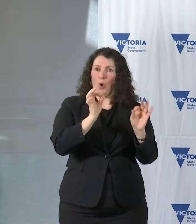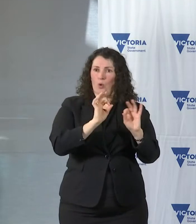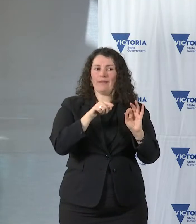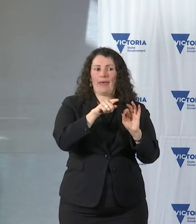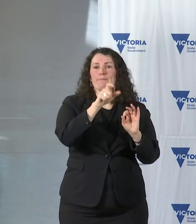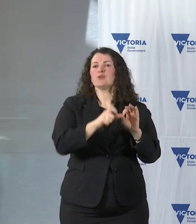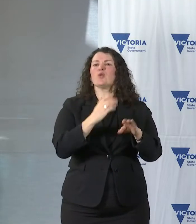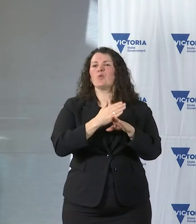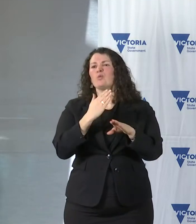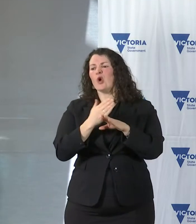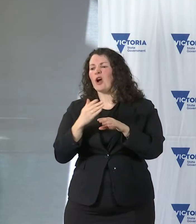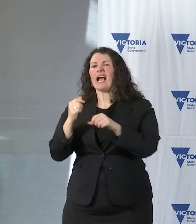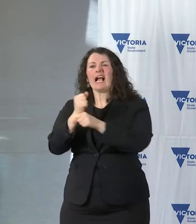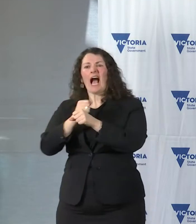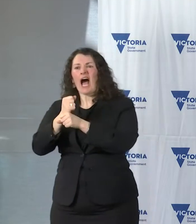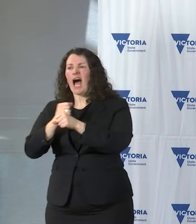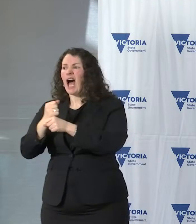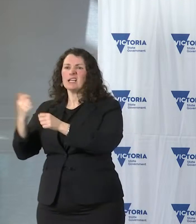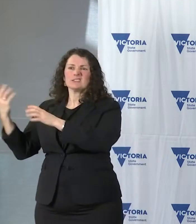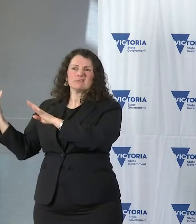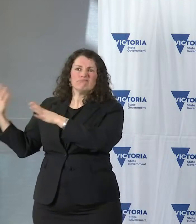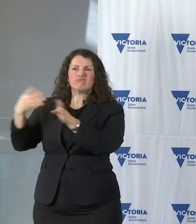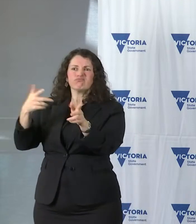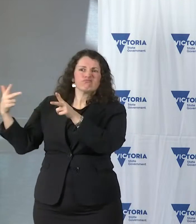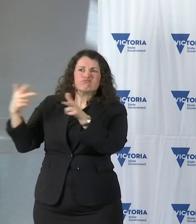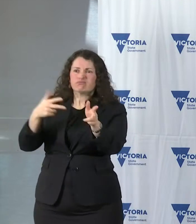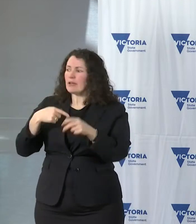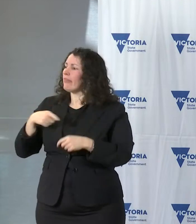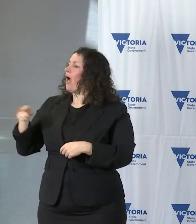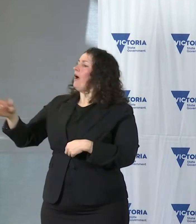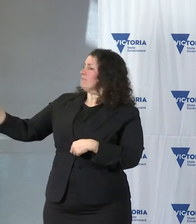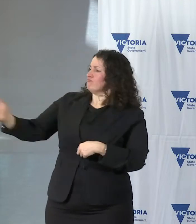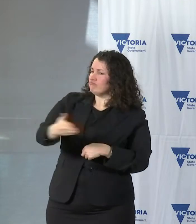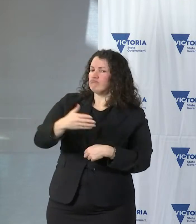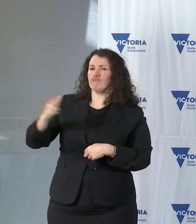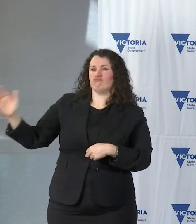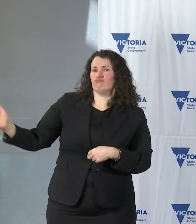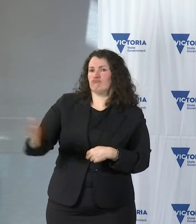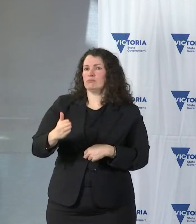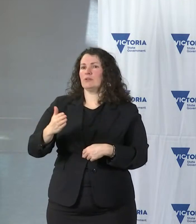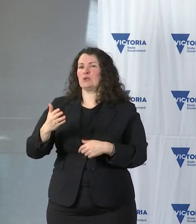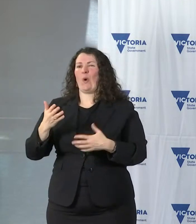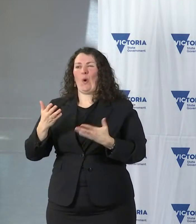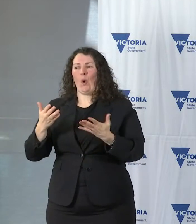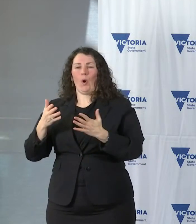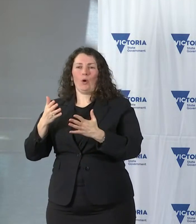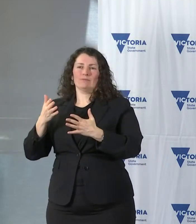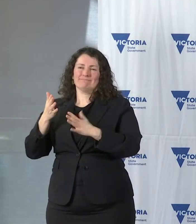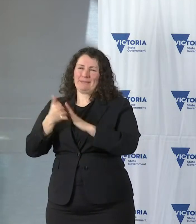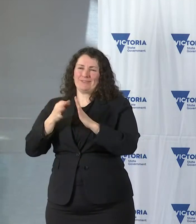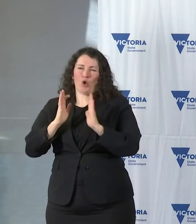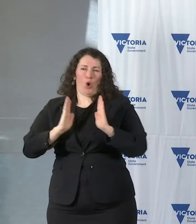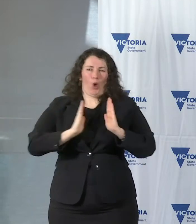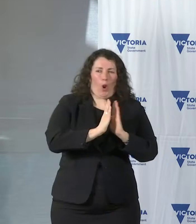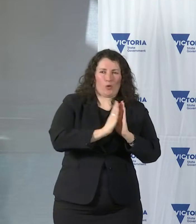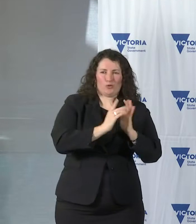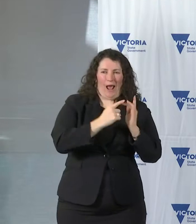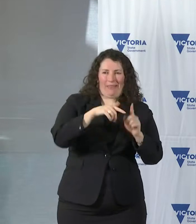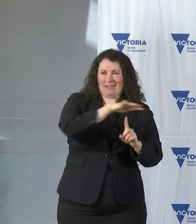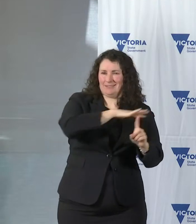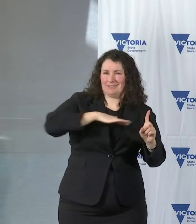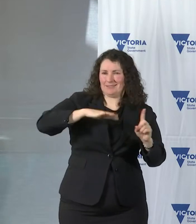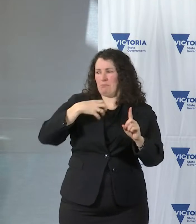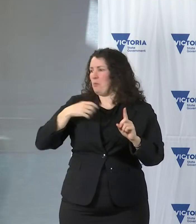we're certainly working on the basis that it's a possibility. So everyone's being quarantined, everyone will be